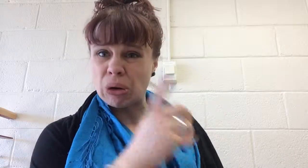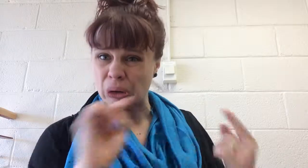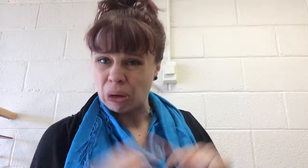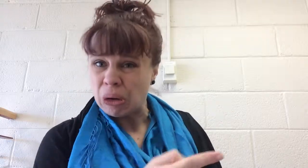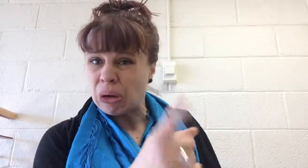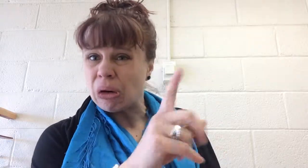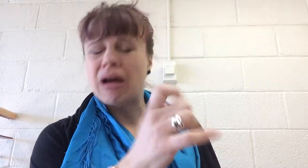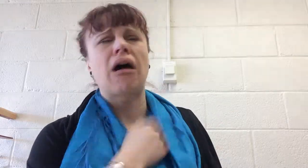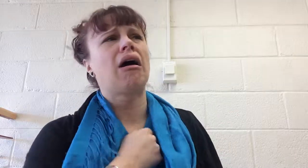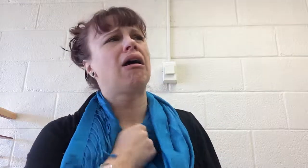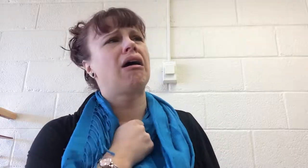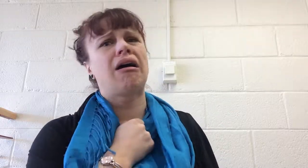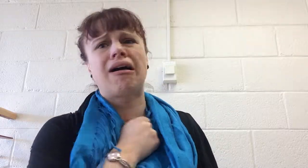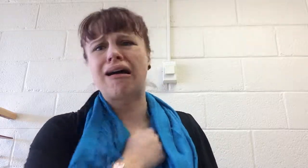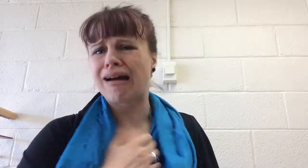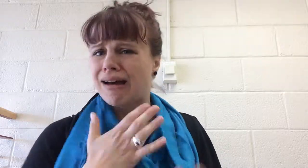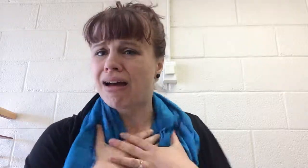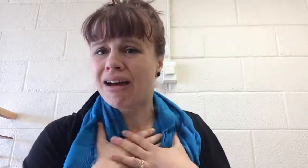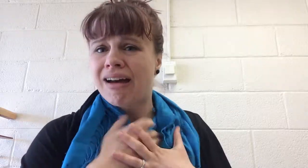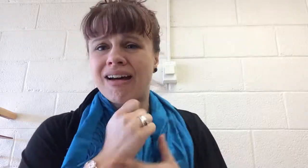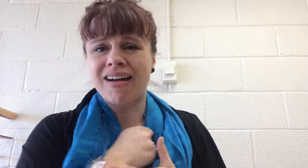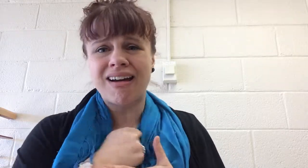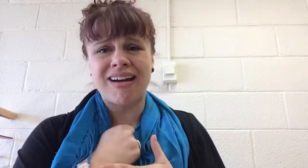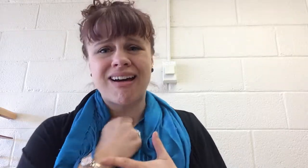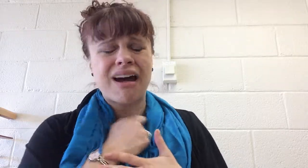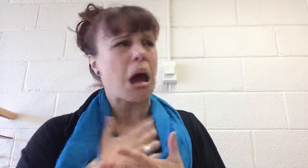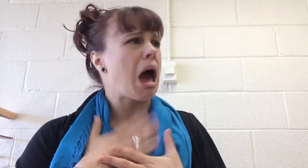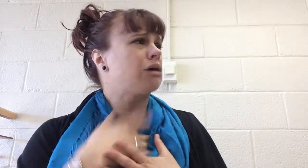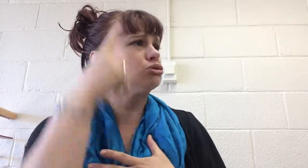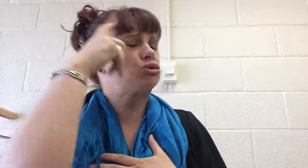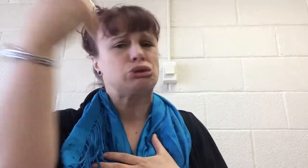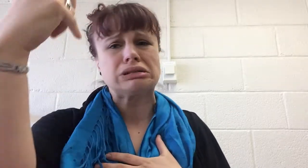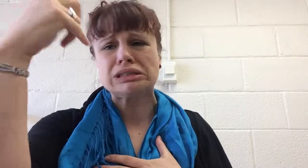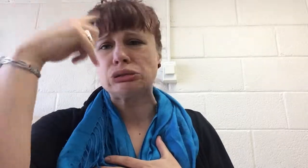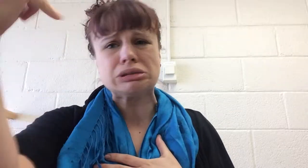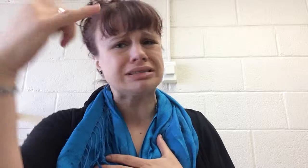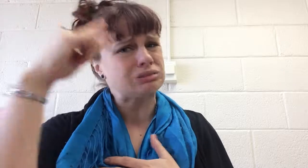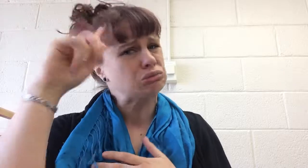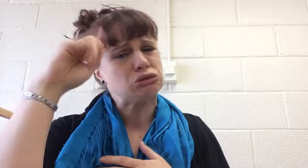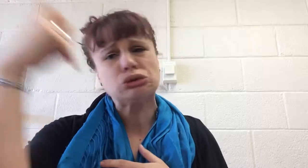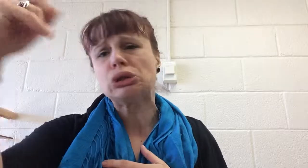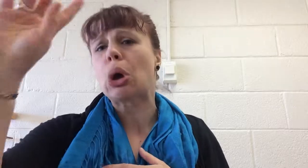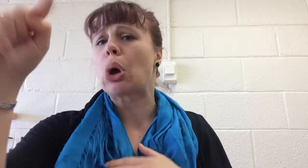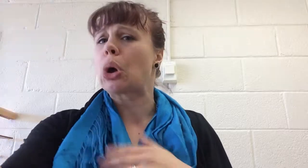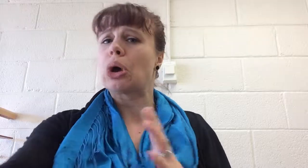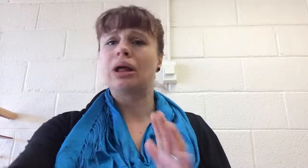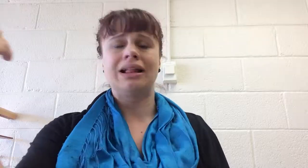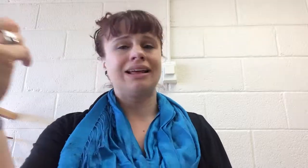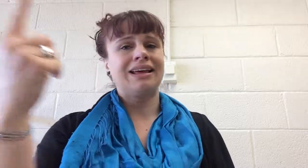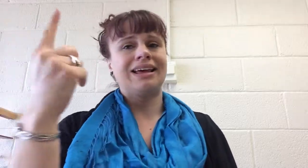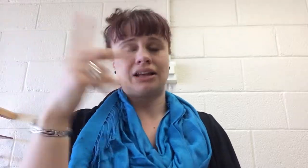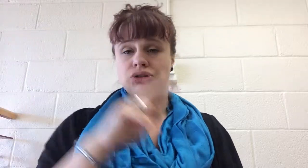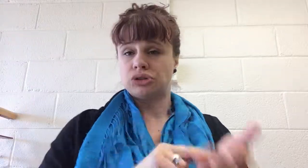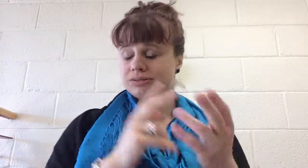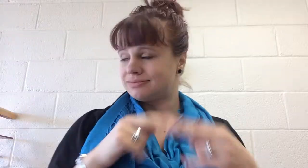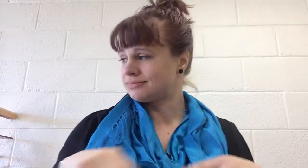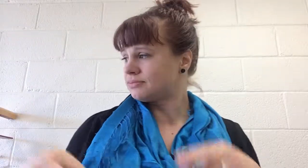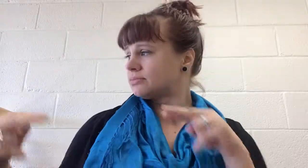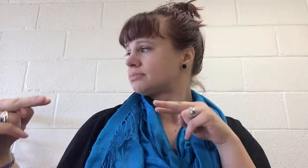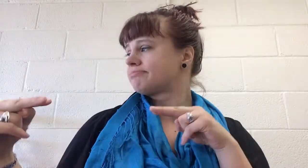I'm so sorry. I thought it was a dream. I'm sorry." He again looked at me, put his hand on my shoulder, and